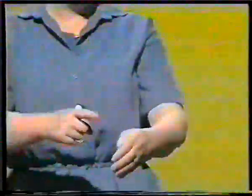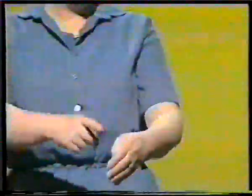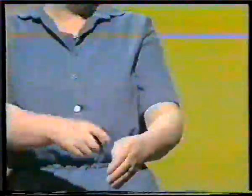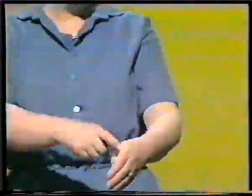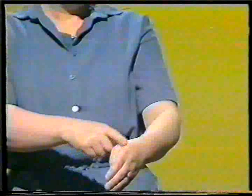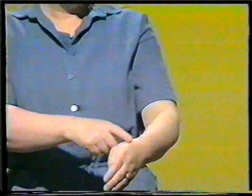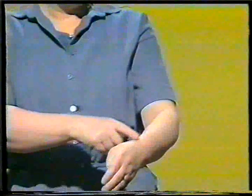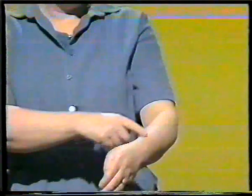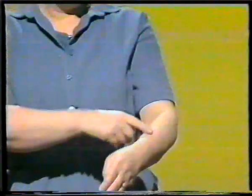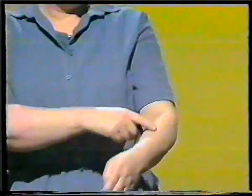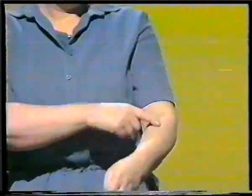Slow.